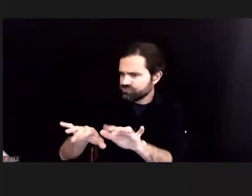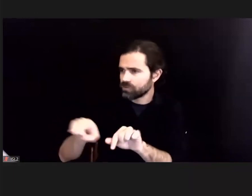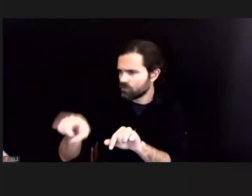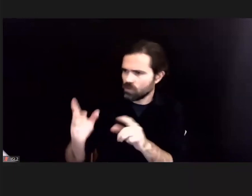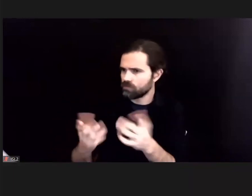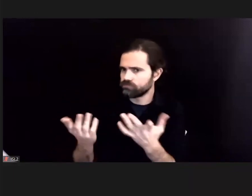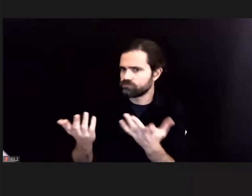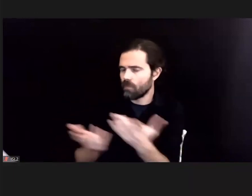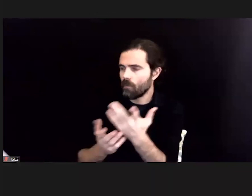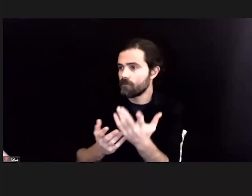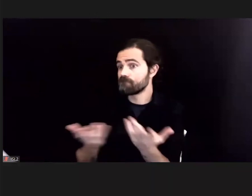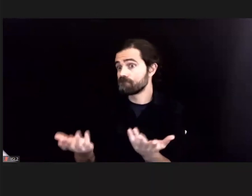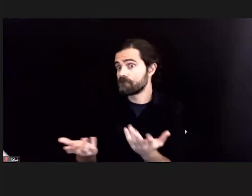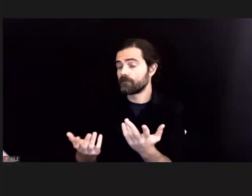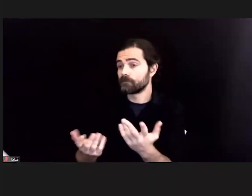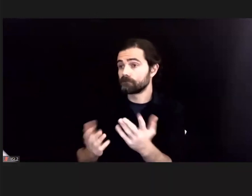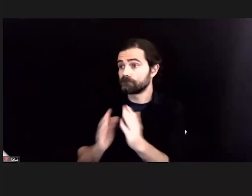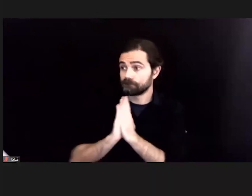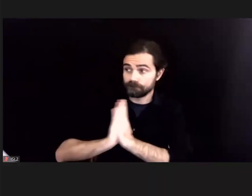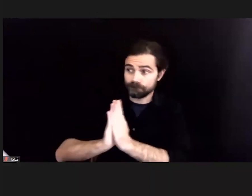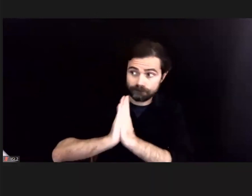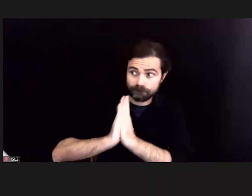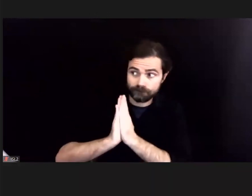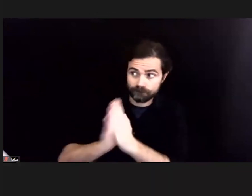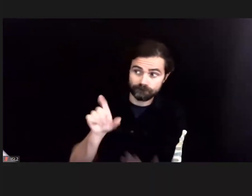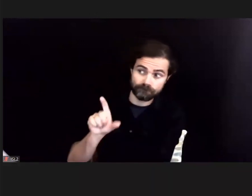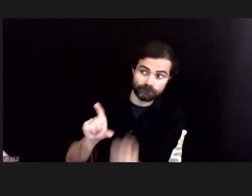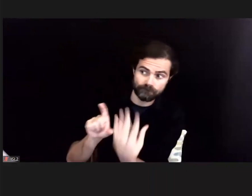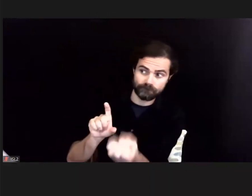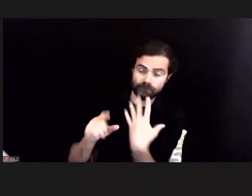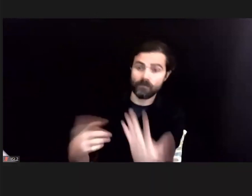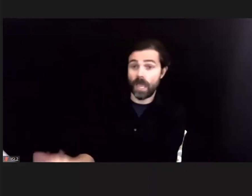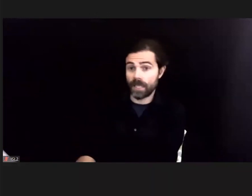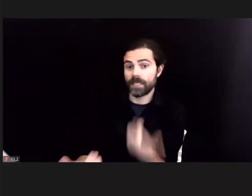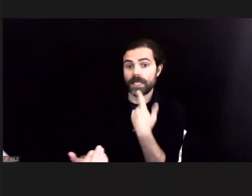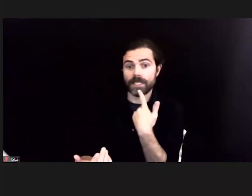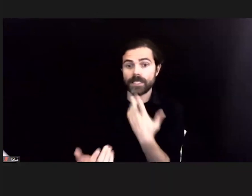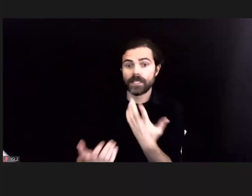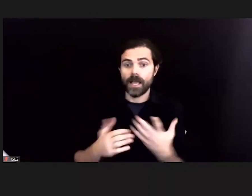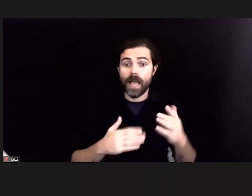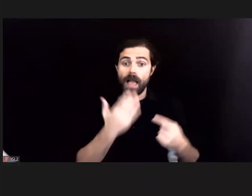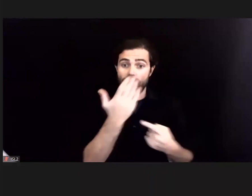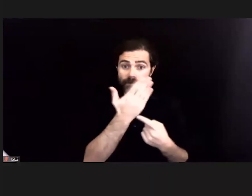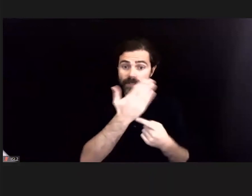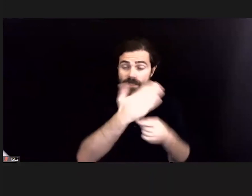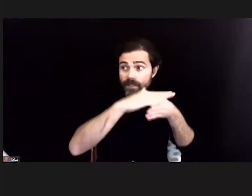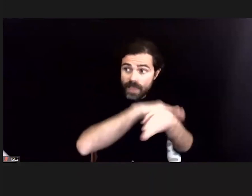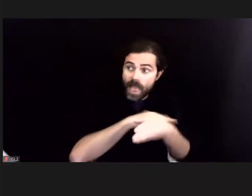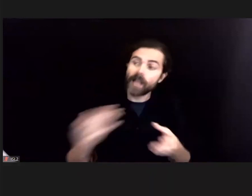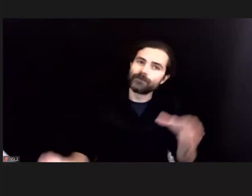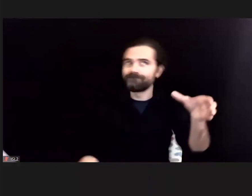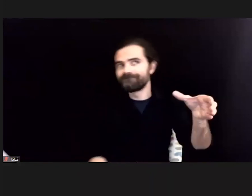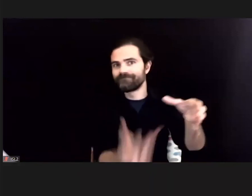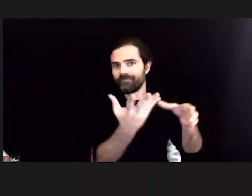include this information and projects in the ACCESSIBILITECH Mapping Tool, as my colleagues were explaining